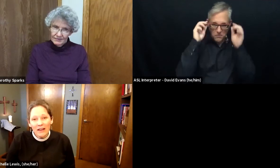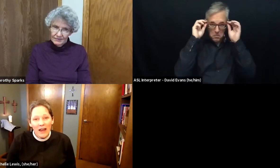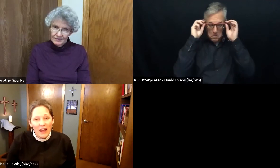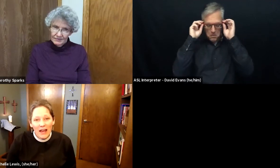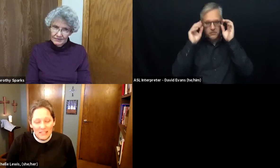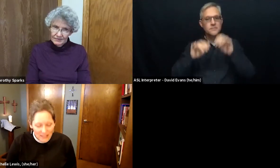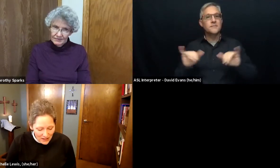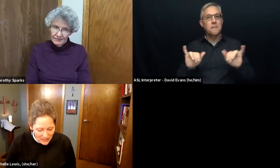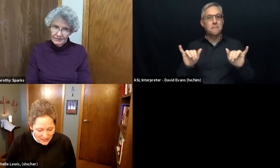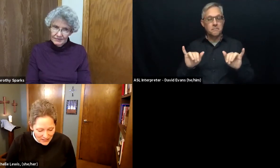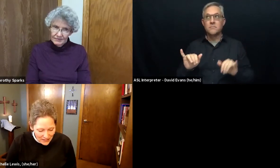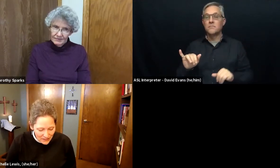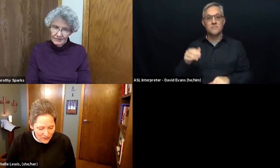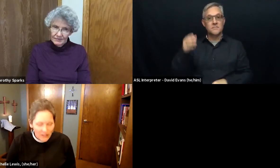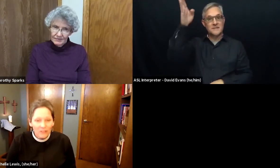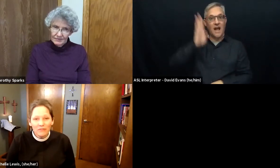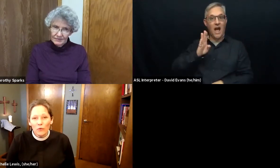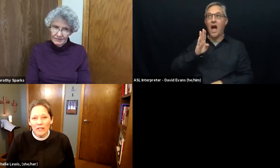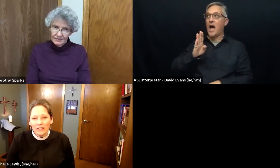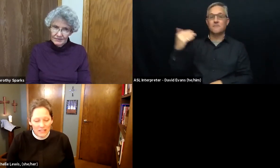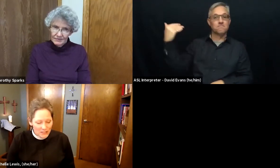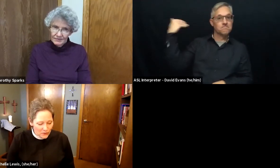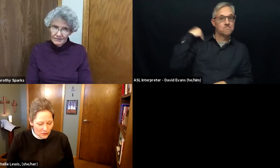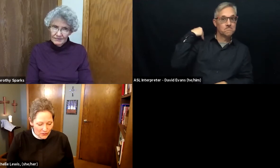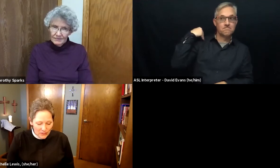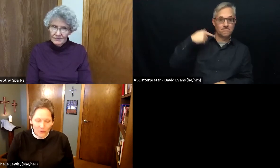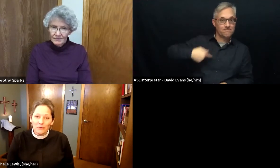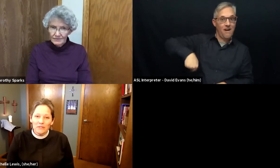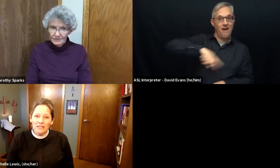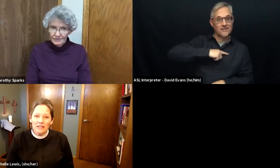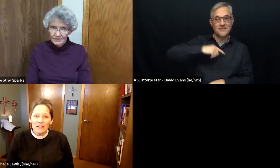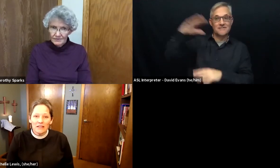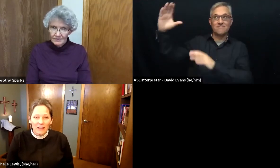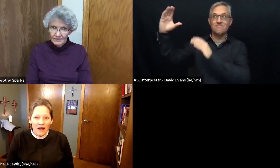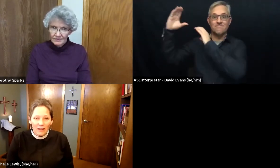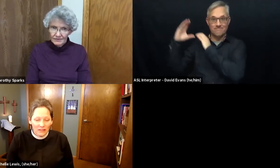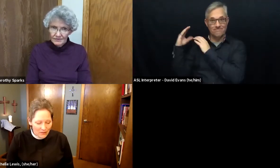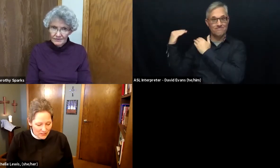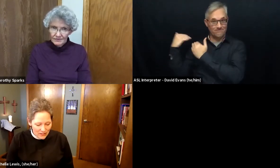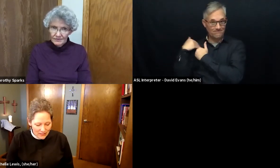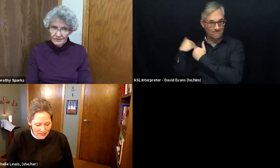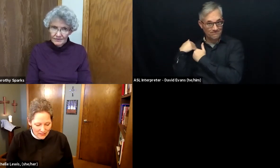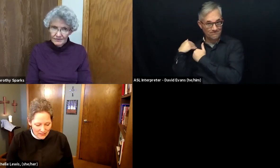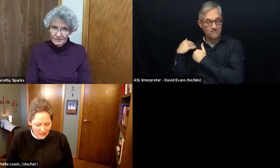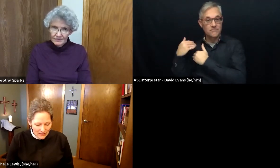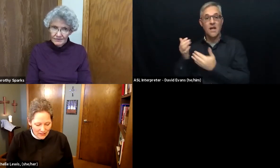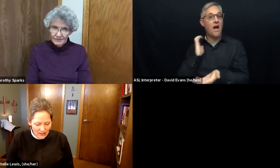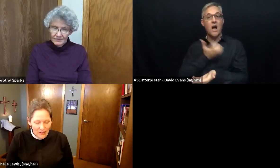God asks us to give witness to the good news that God loves us.